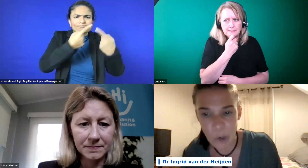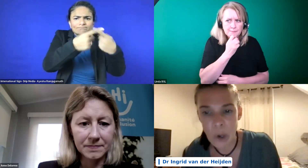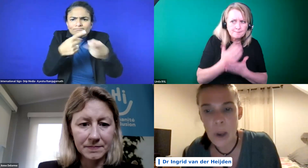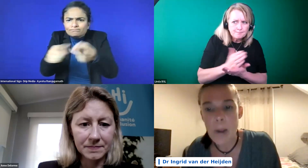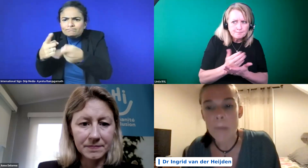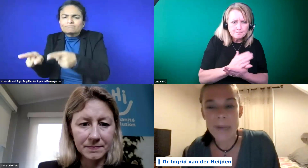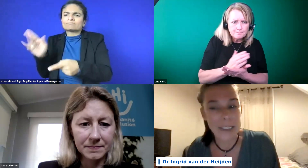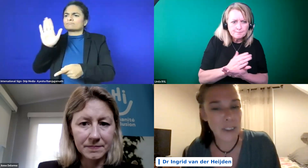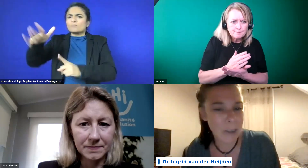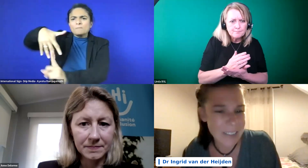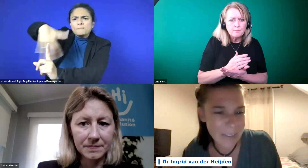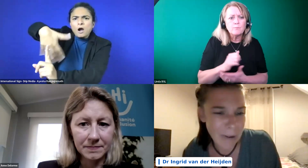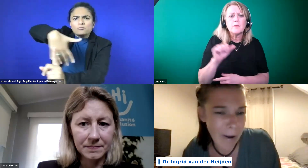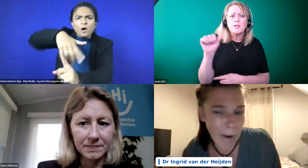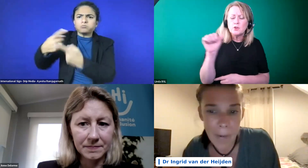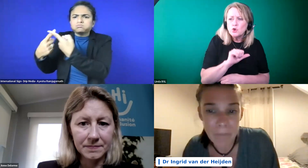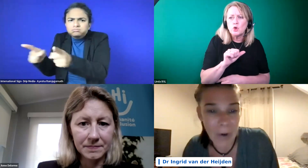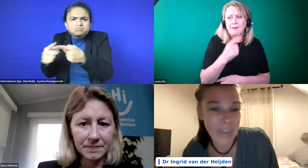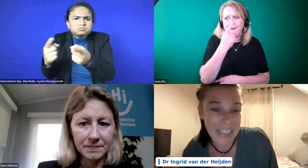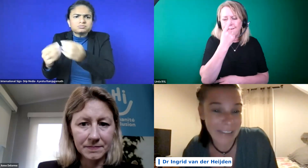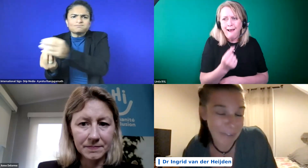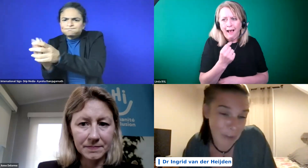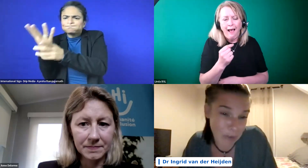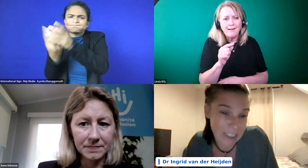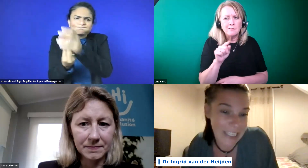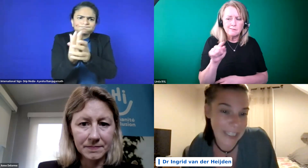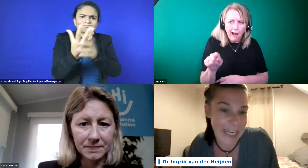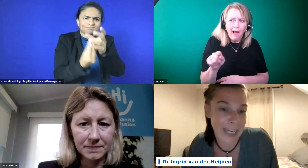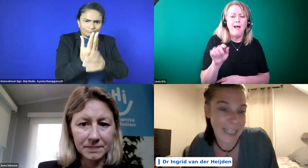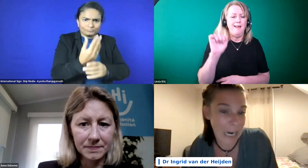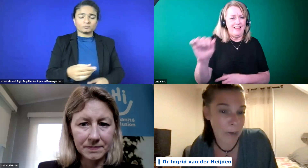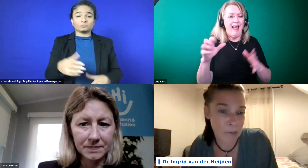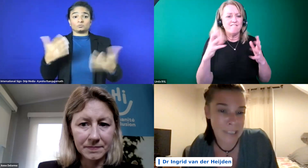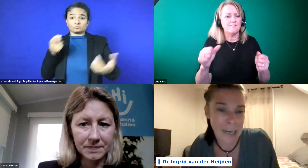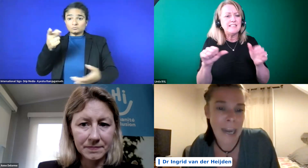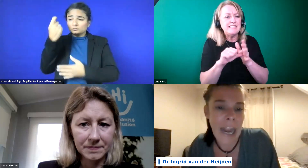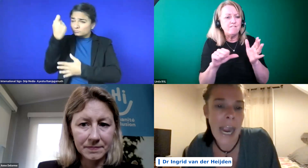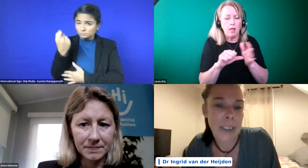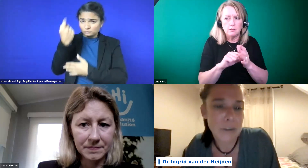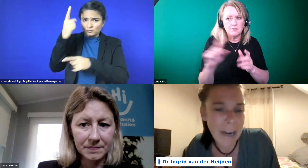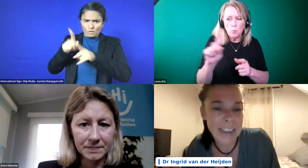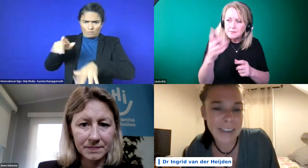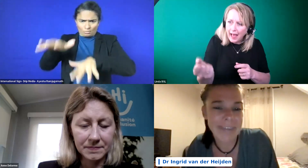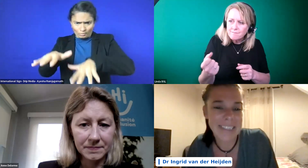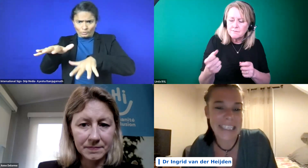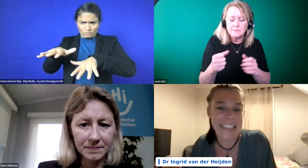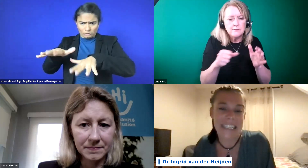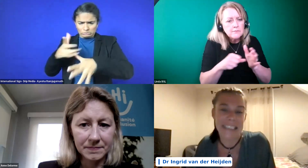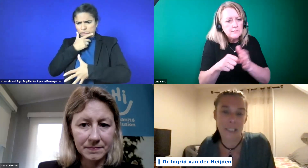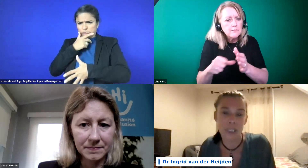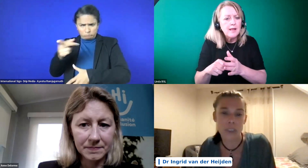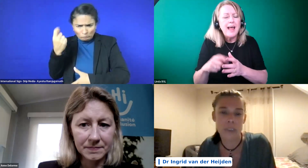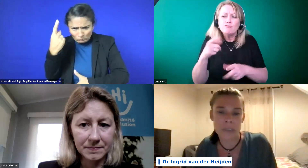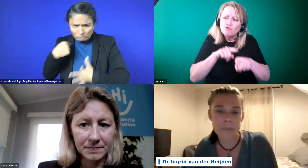clients know, be intuitive about the difficulties that they encounter, and try to